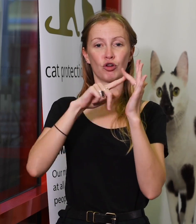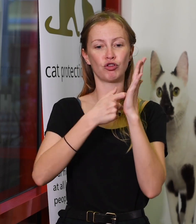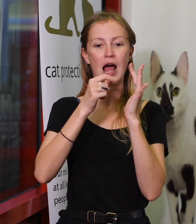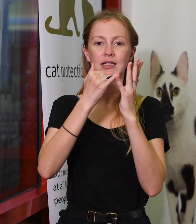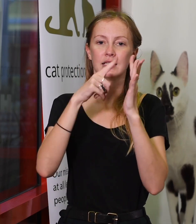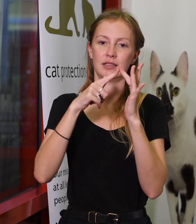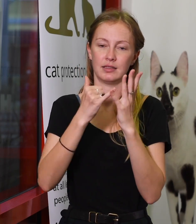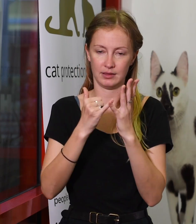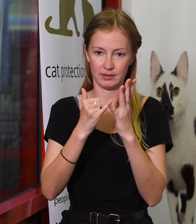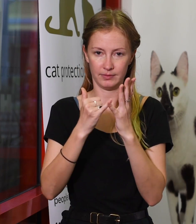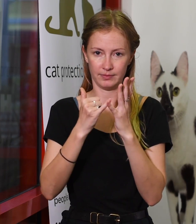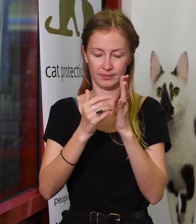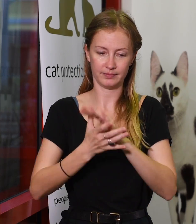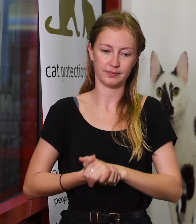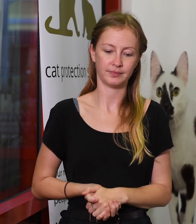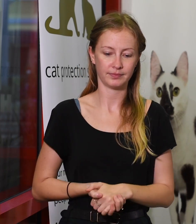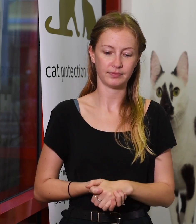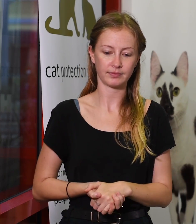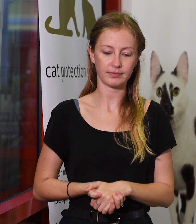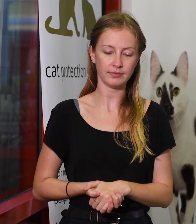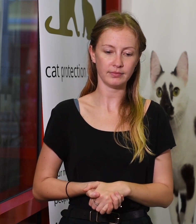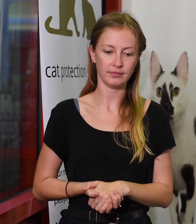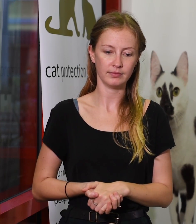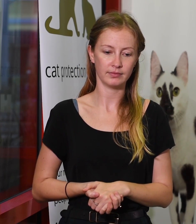feline panleukopenia. And